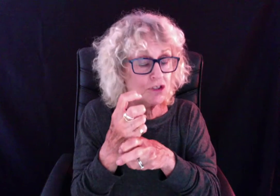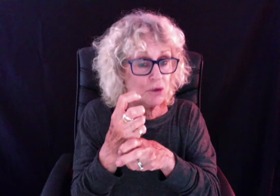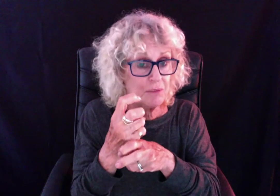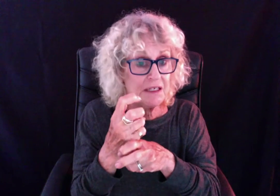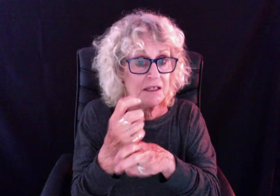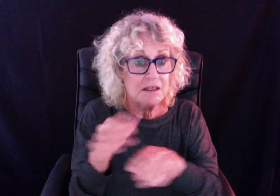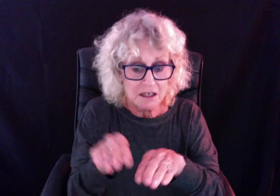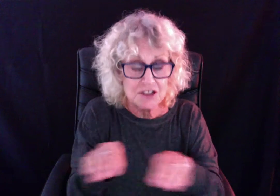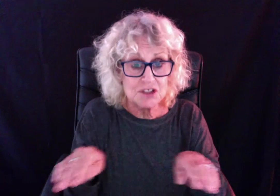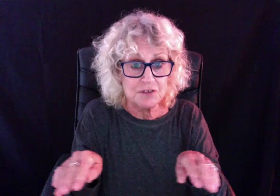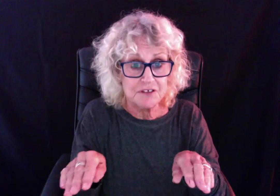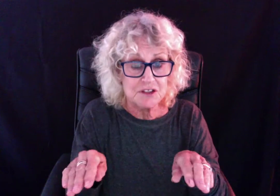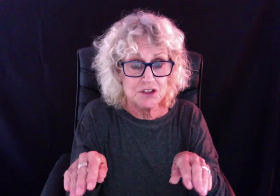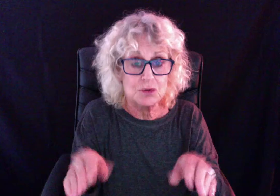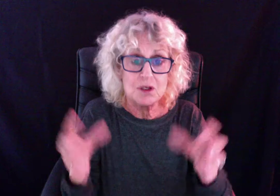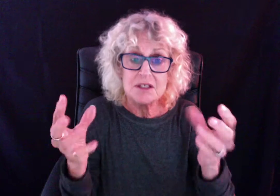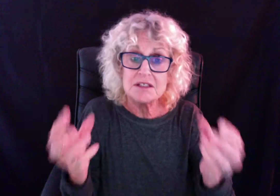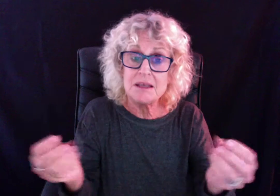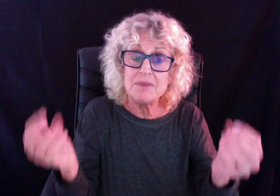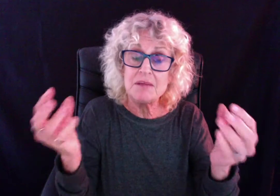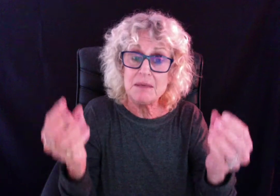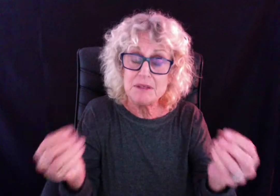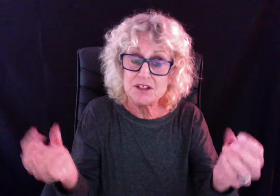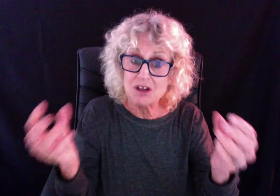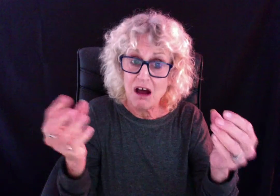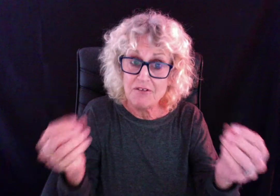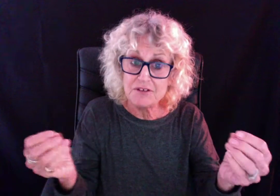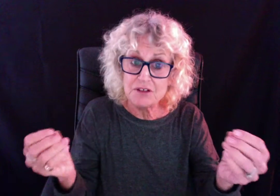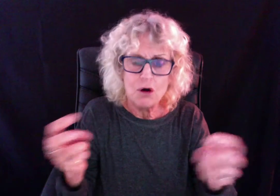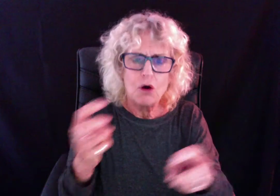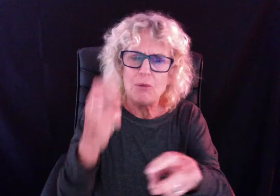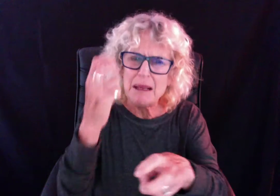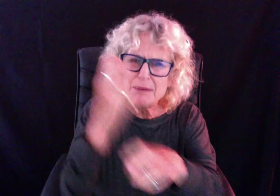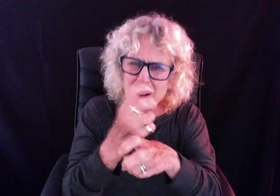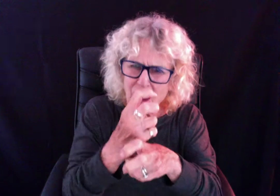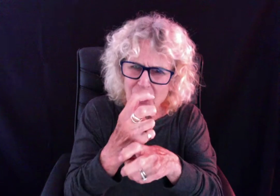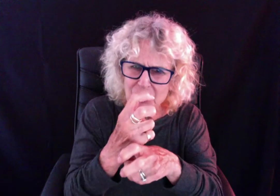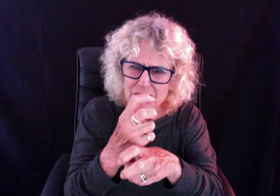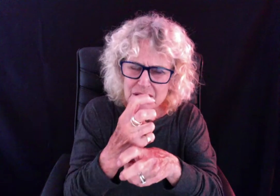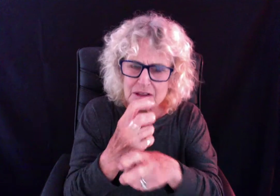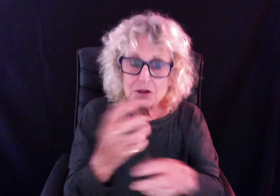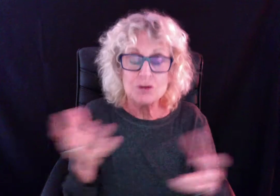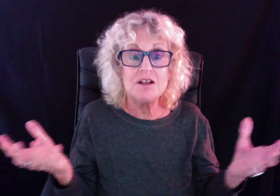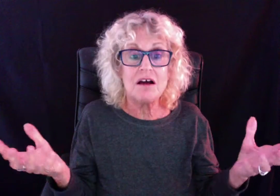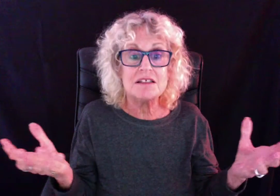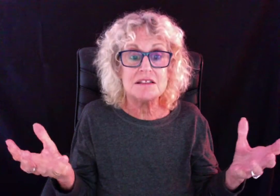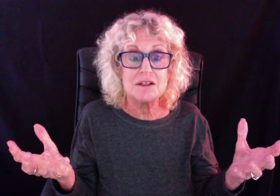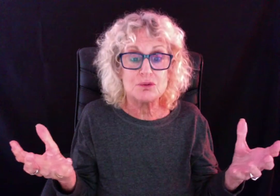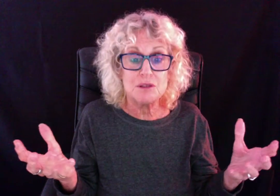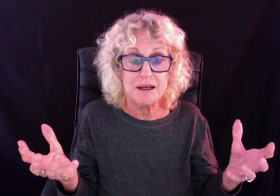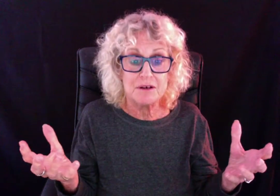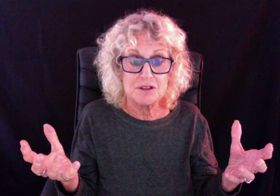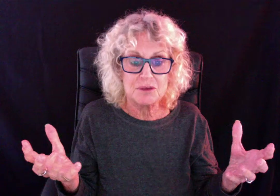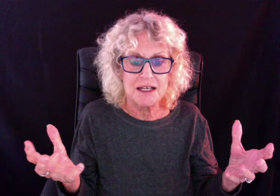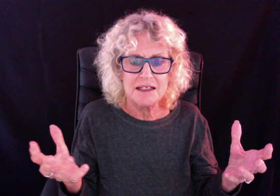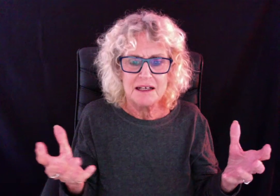be a surface too. Something may be soft or it may be hard. Goldilocks and the Three Bears, right?